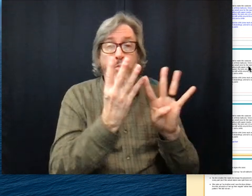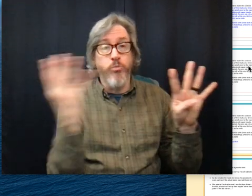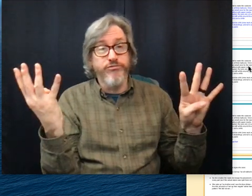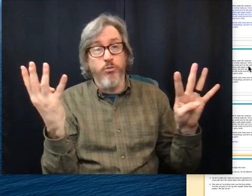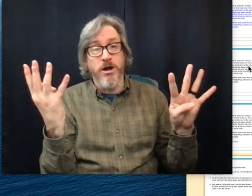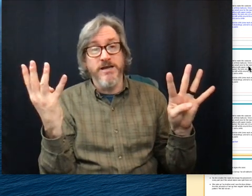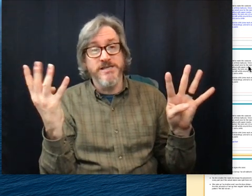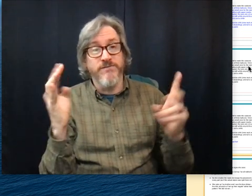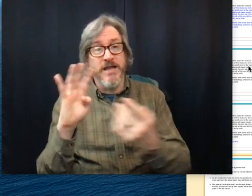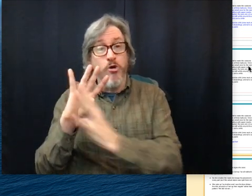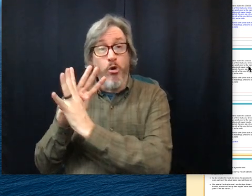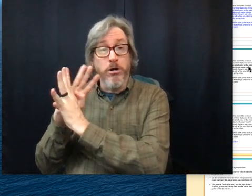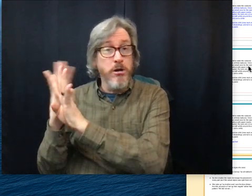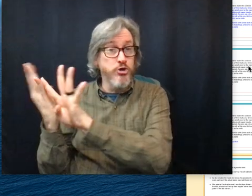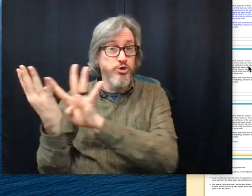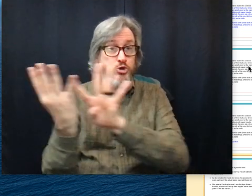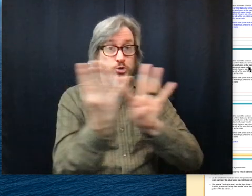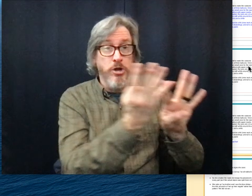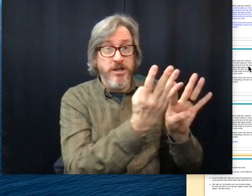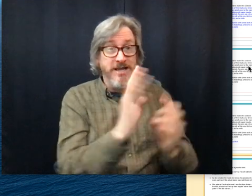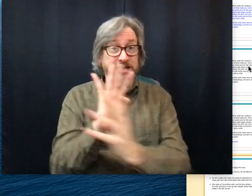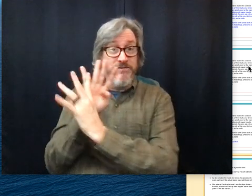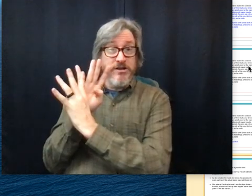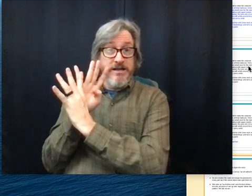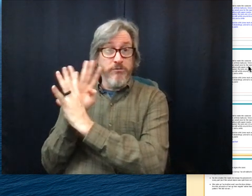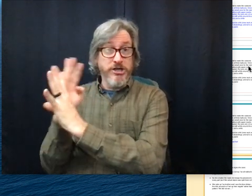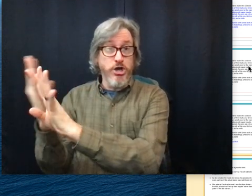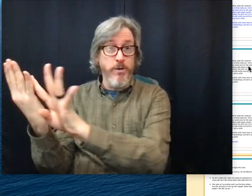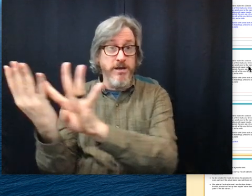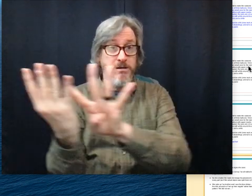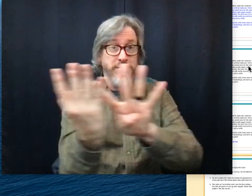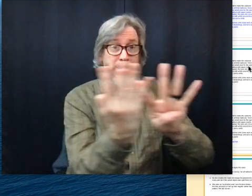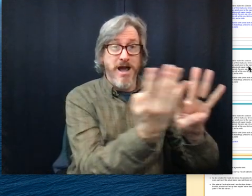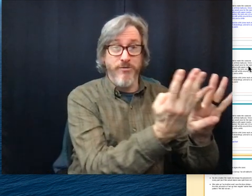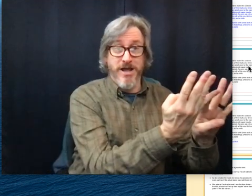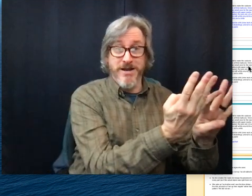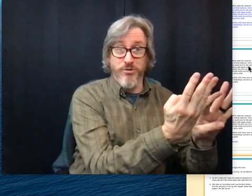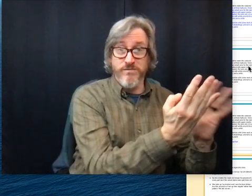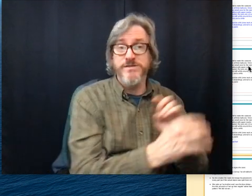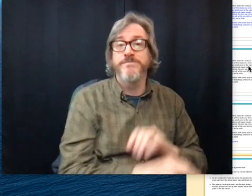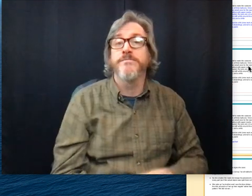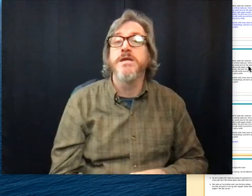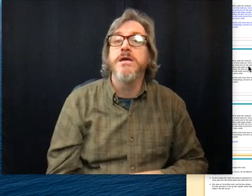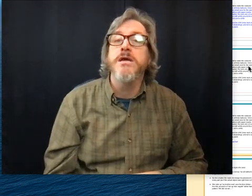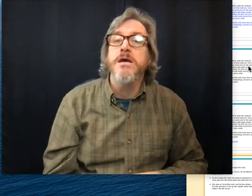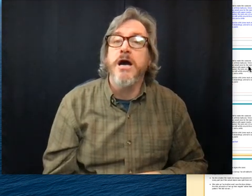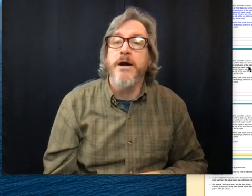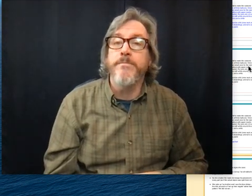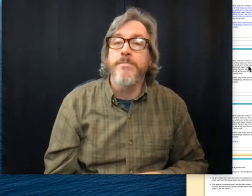So walking a single file line, or like even literally showing how the line moves.